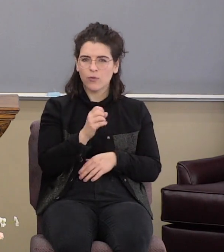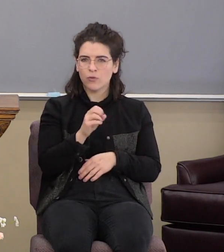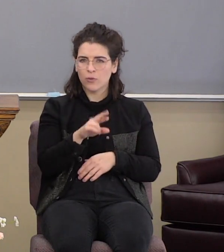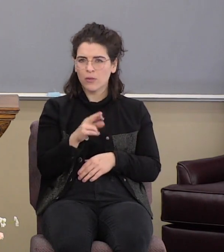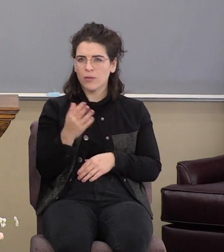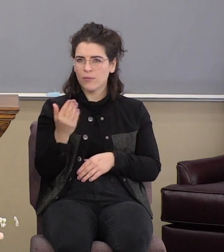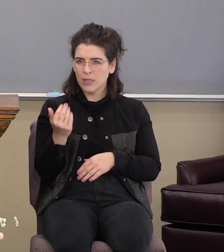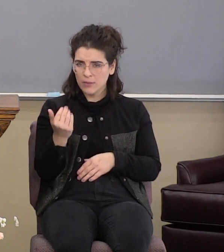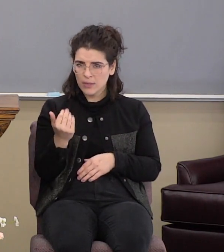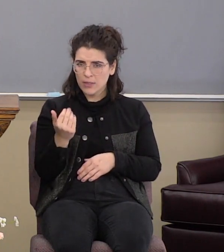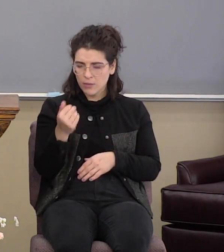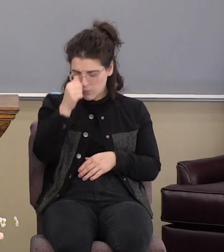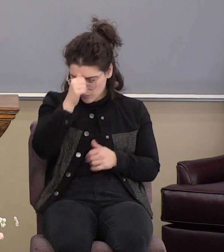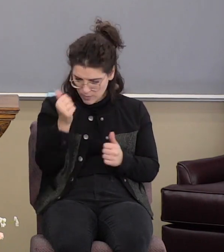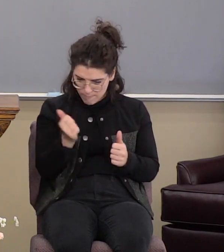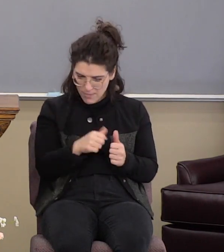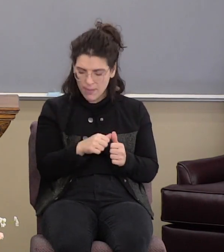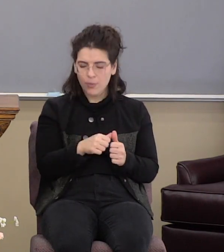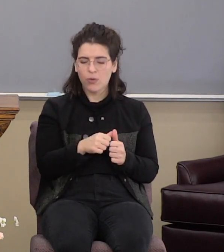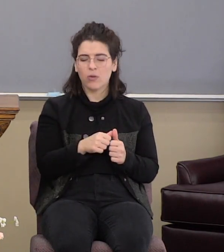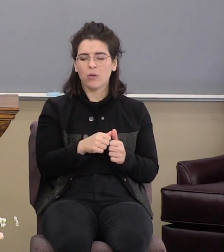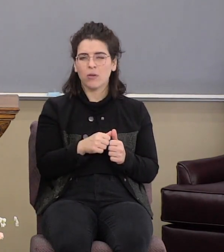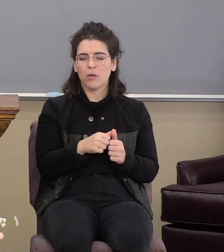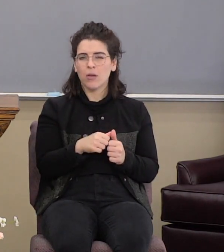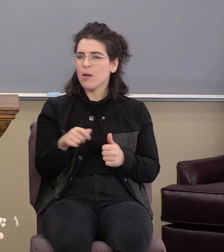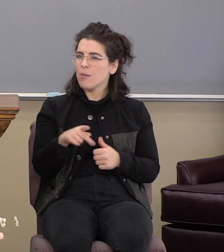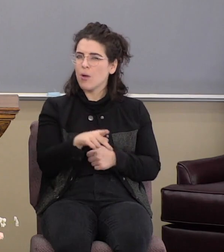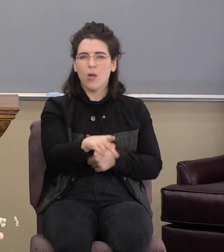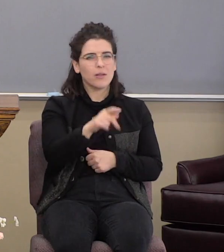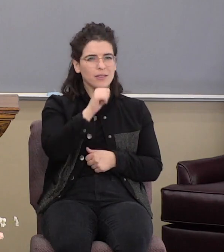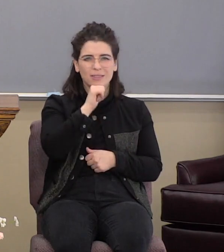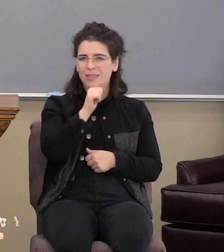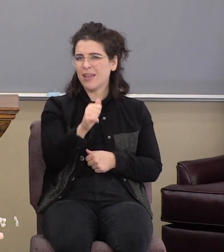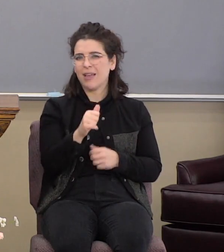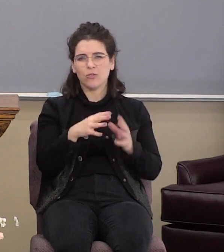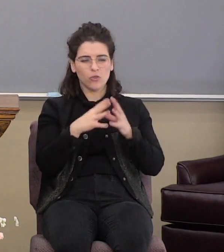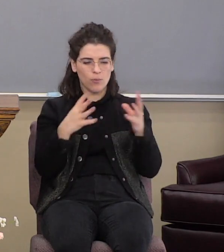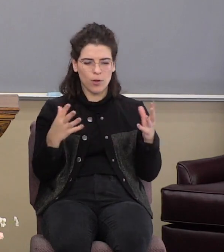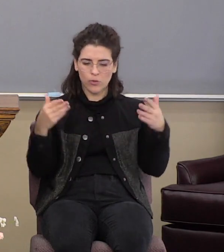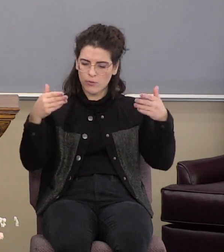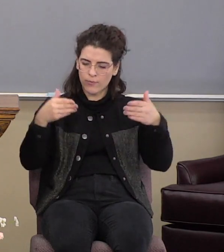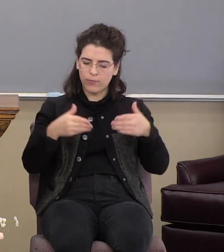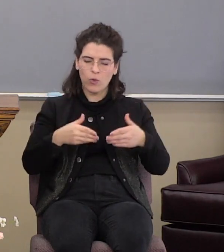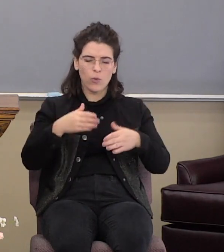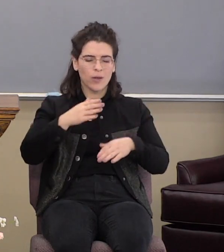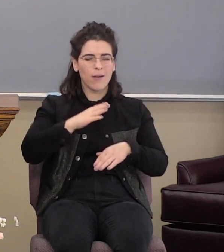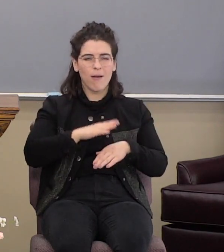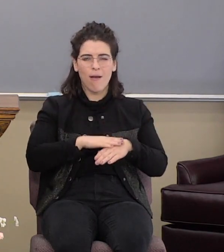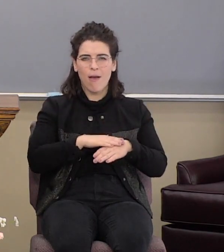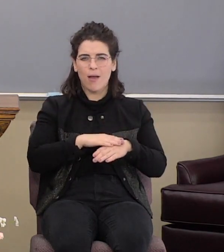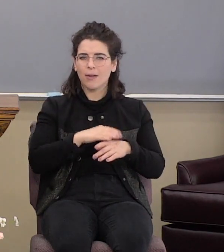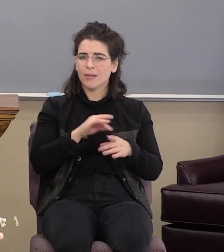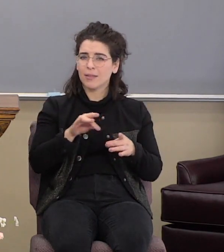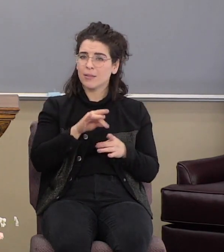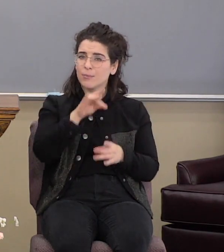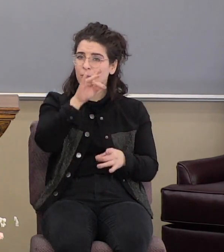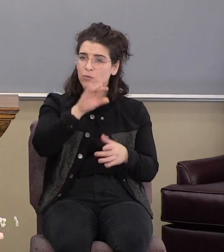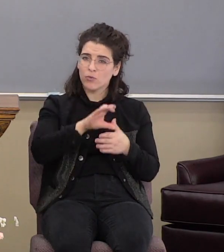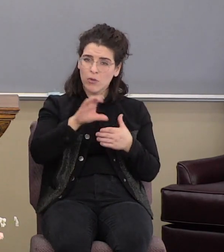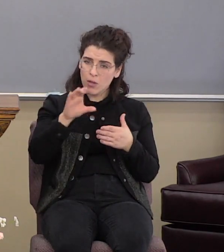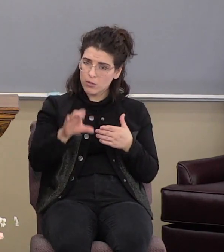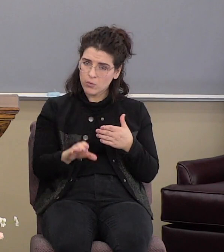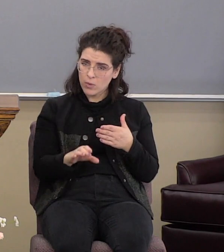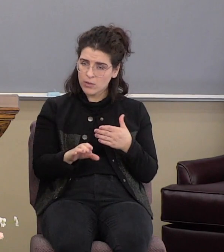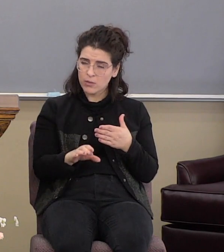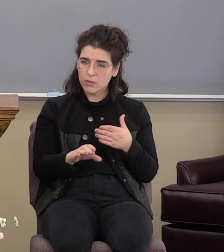15? Remember, Paul, he's not so much focusing in on the spiritual